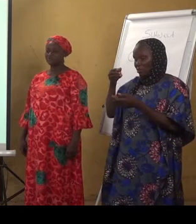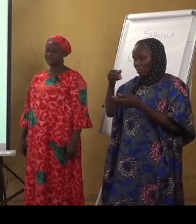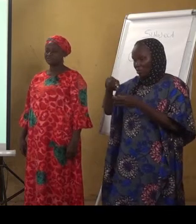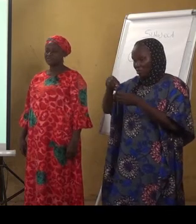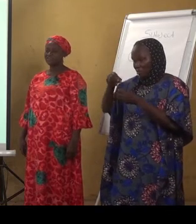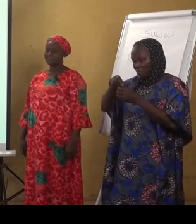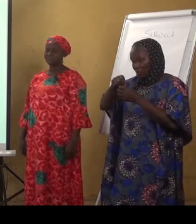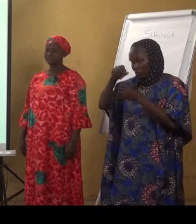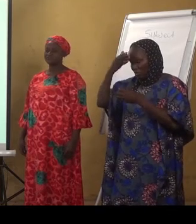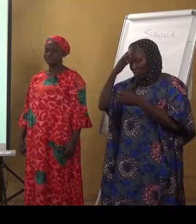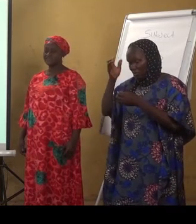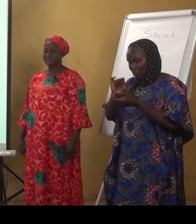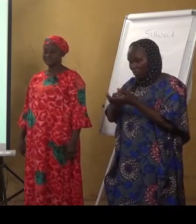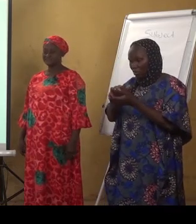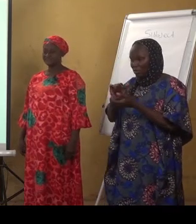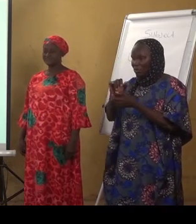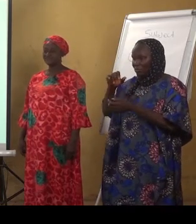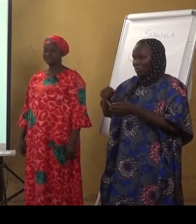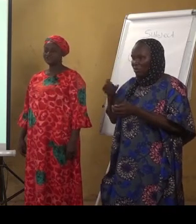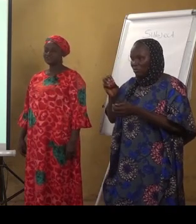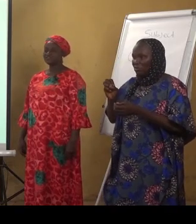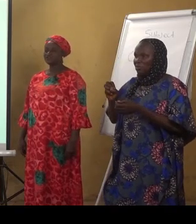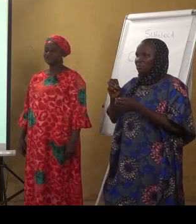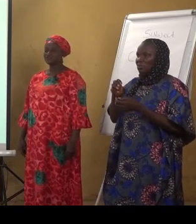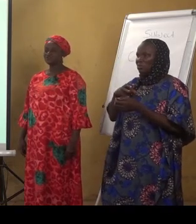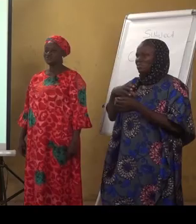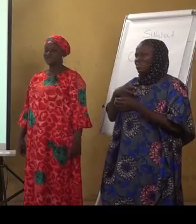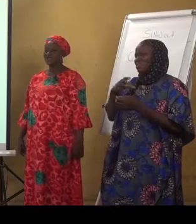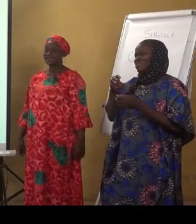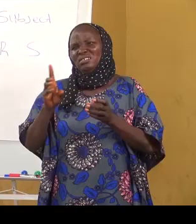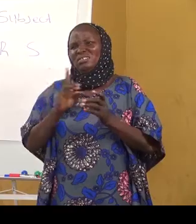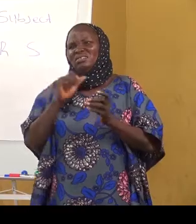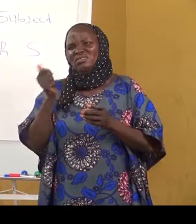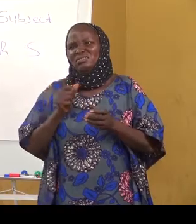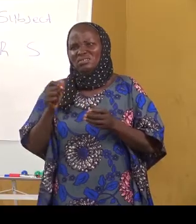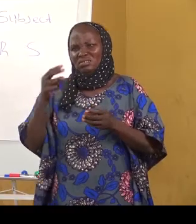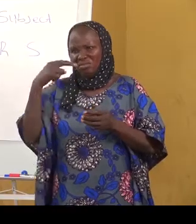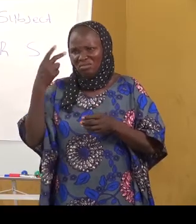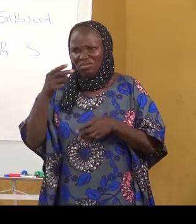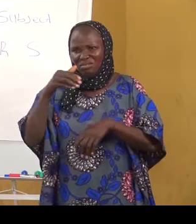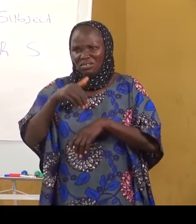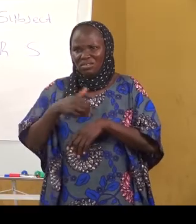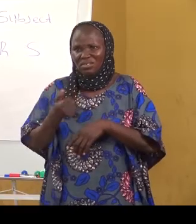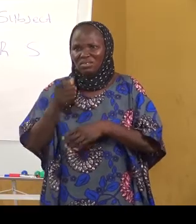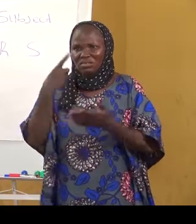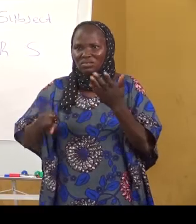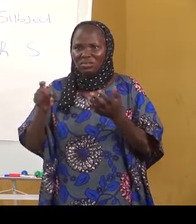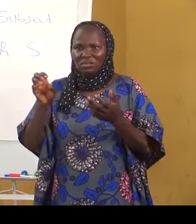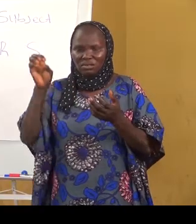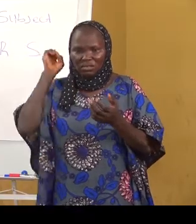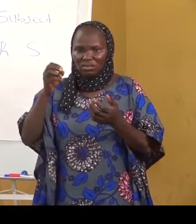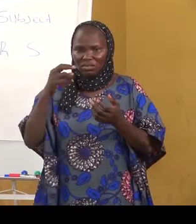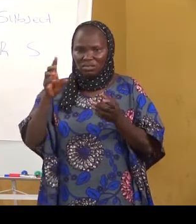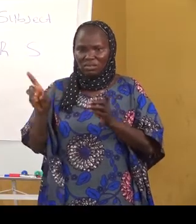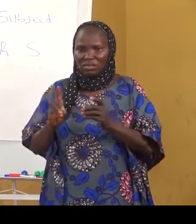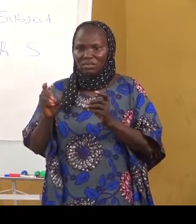before Joseph, after some years, Joseph did not look at the offense to be anything.